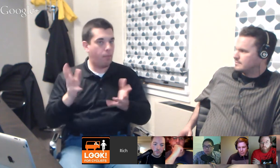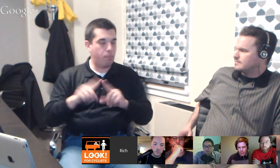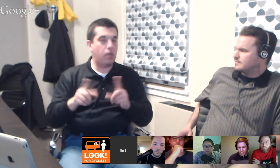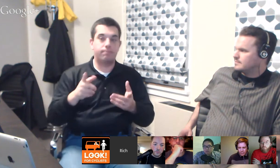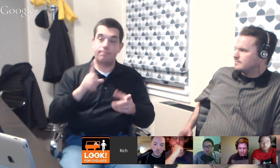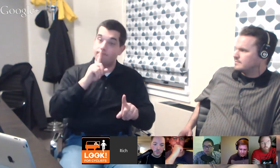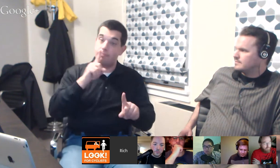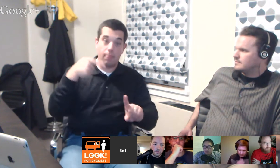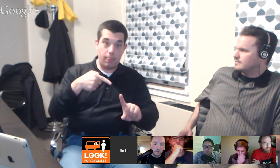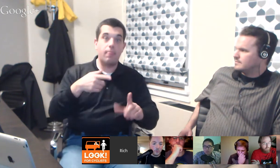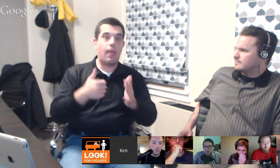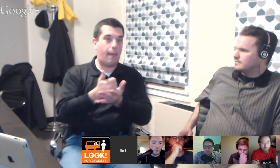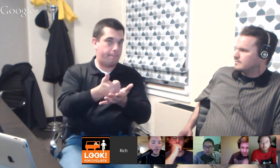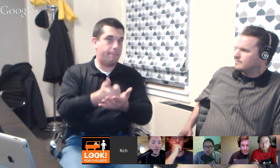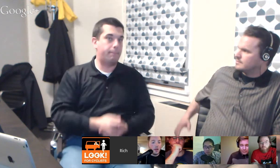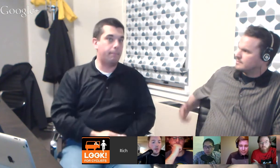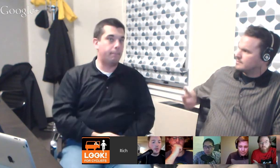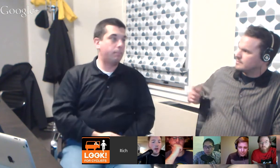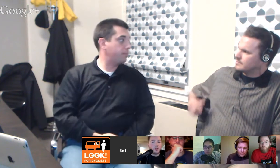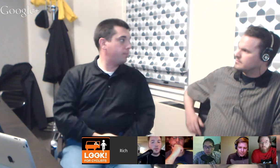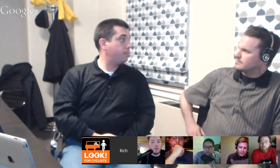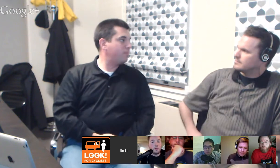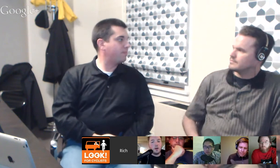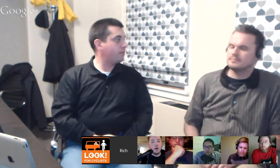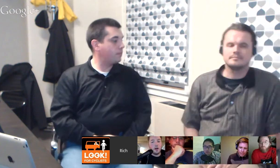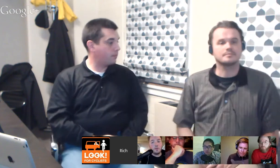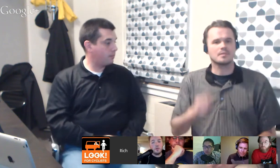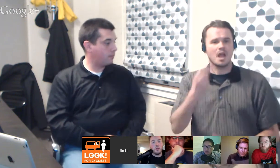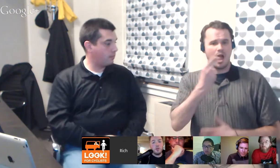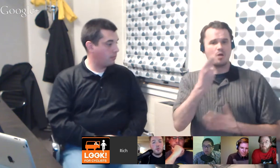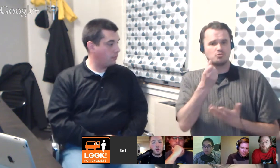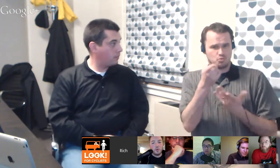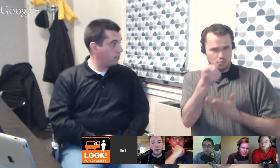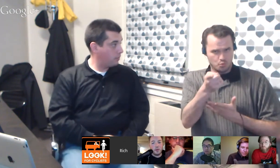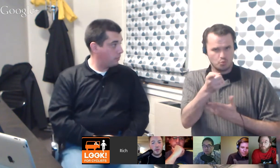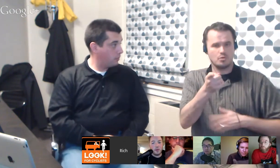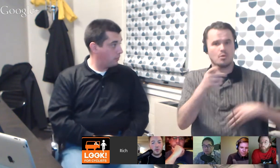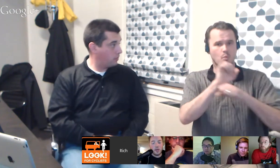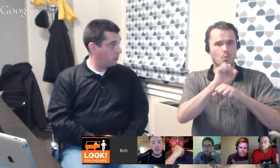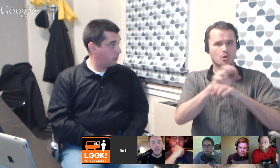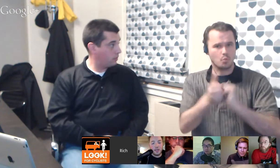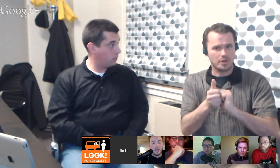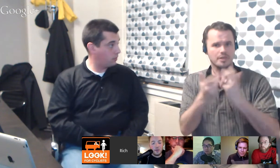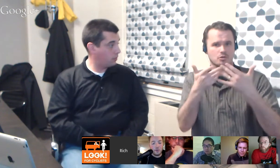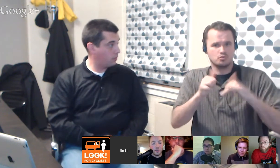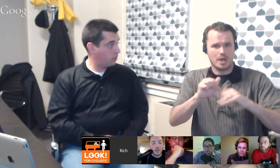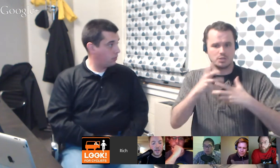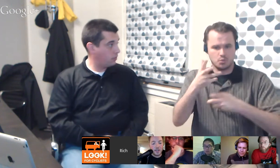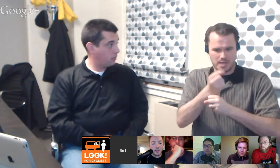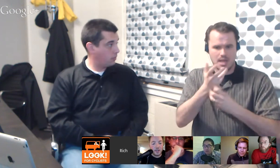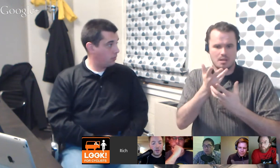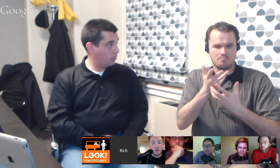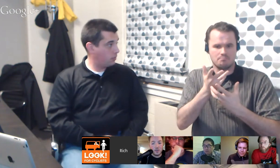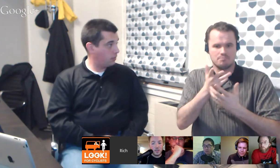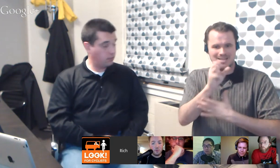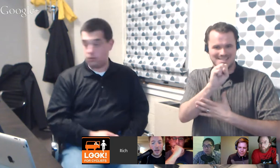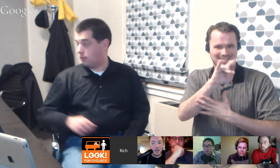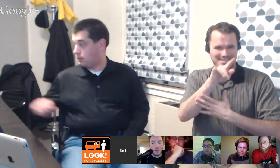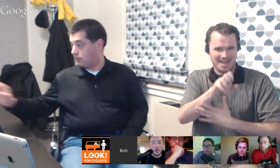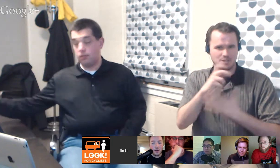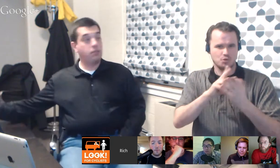what really helps. Right. So how do you work with trying to get the sites at the